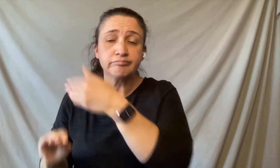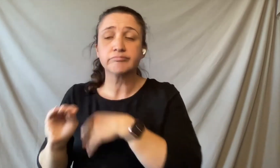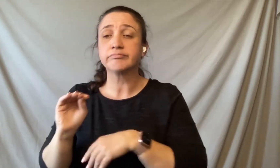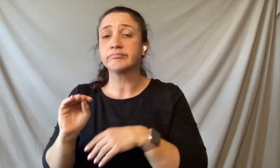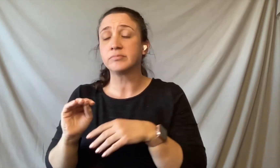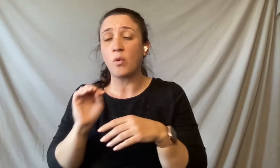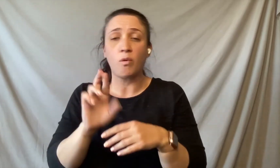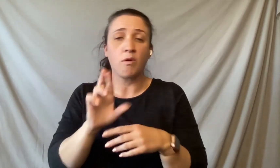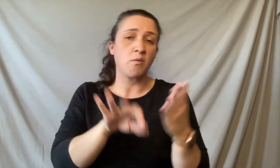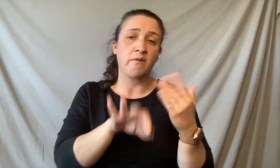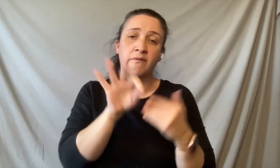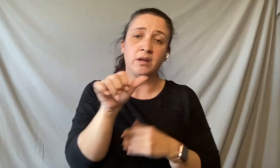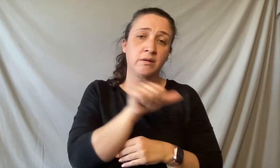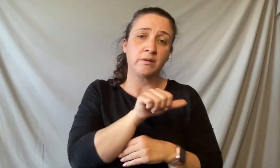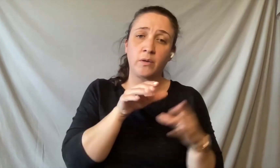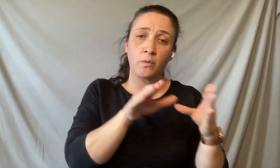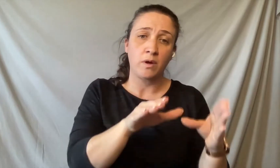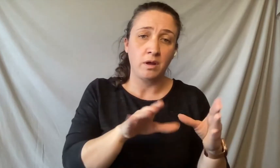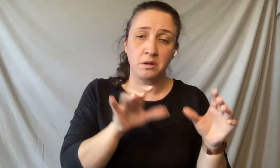that.